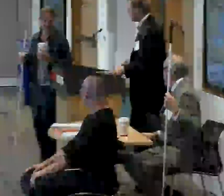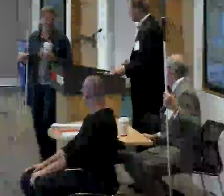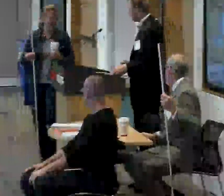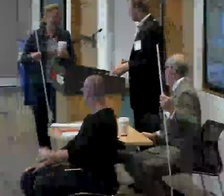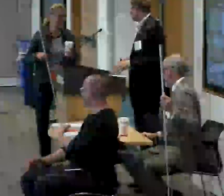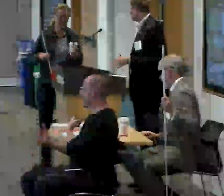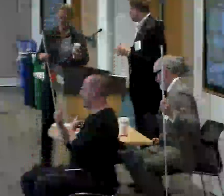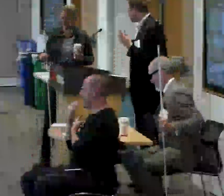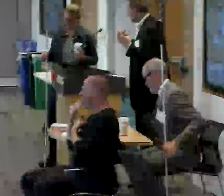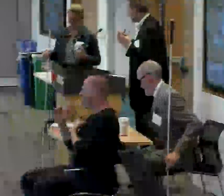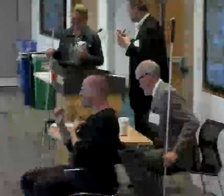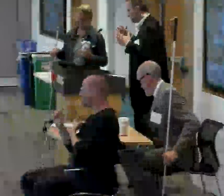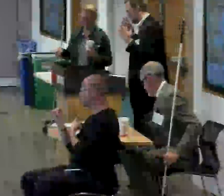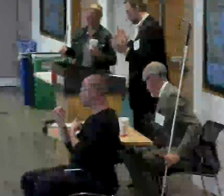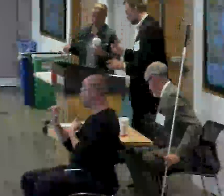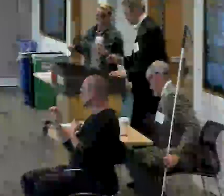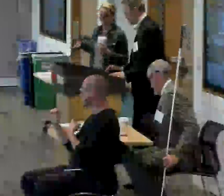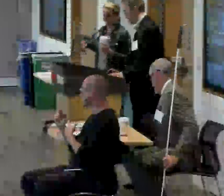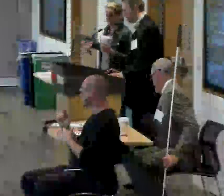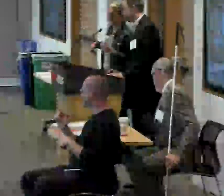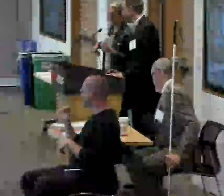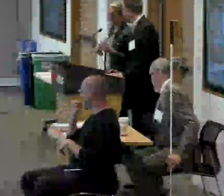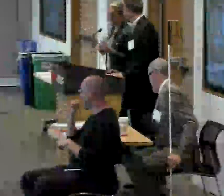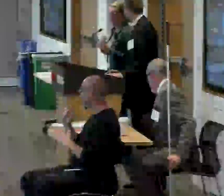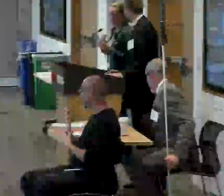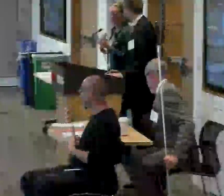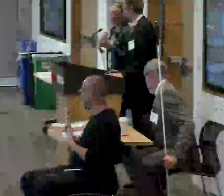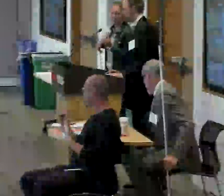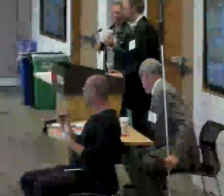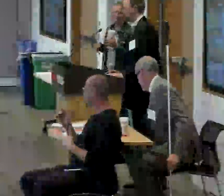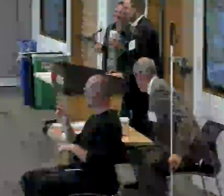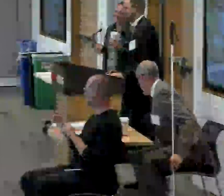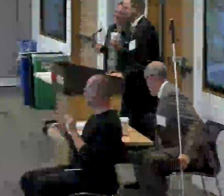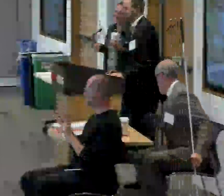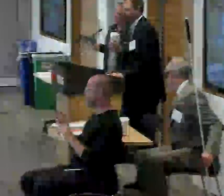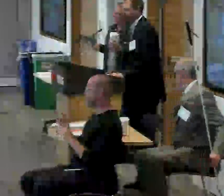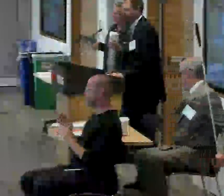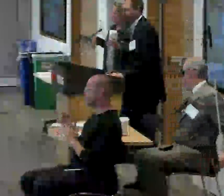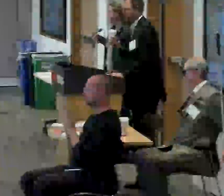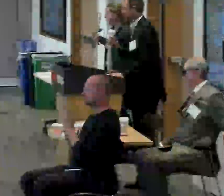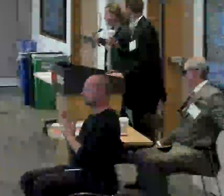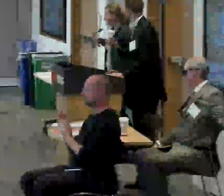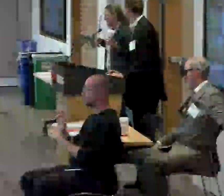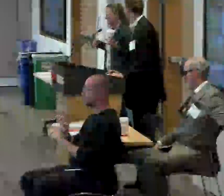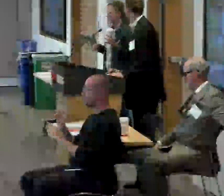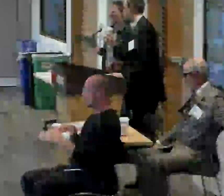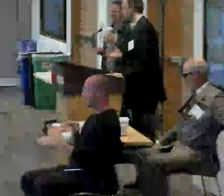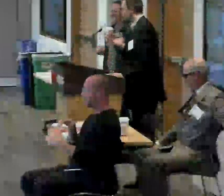Thanks, Jesse. I love the enthusiasm and getting people fired up and ready to engage with us. So